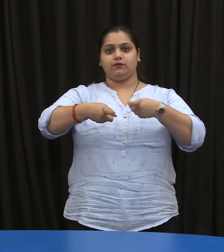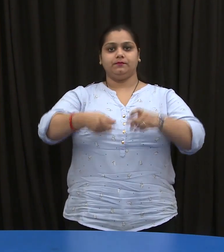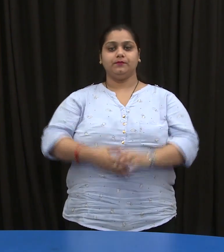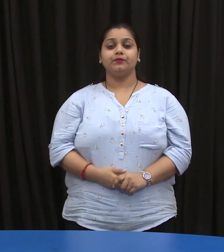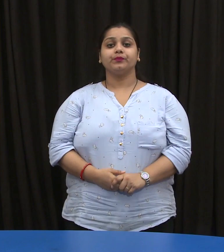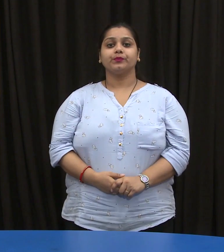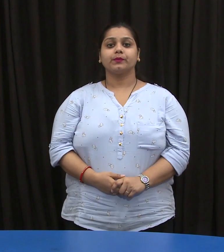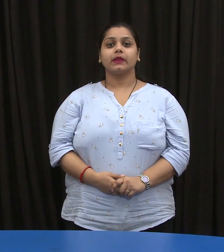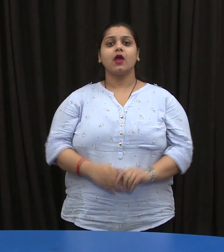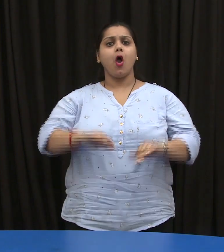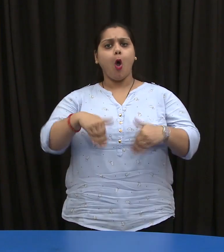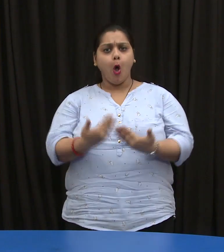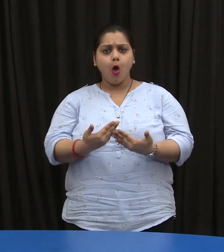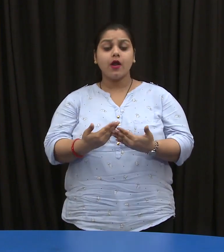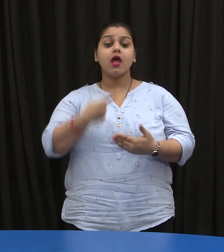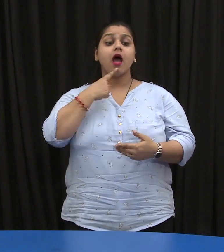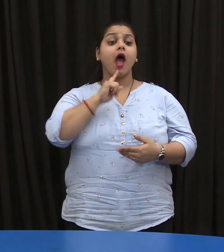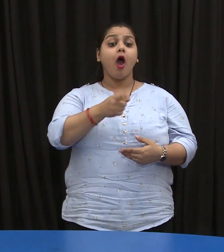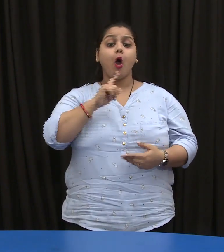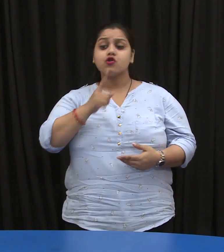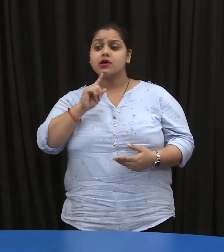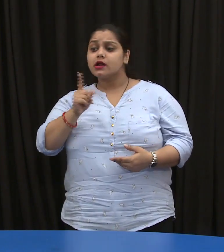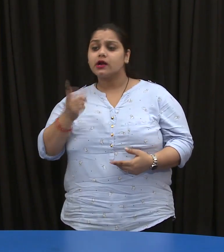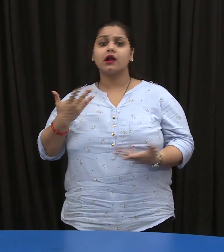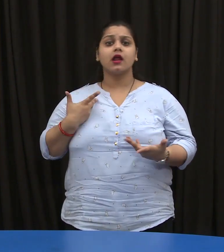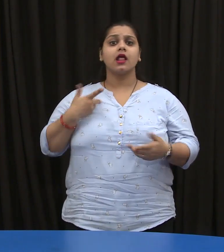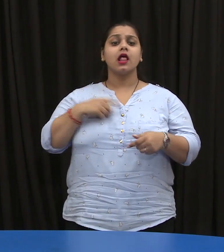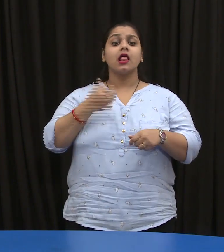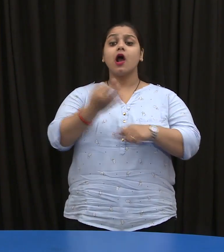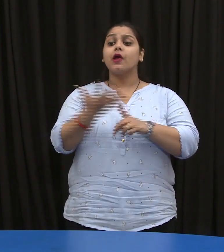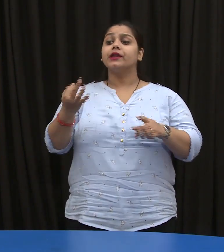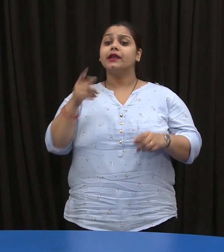and allocates them to specific programs